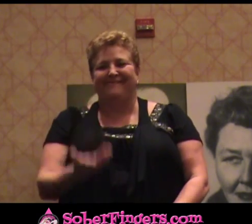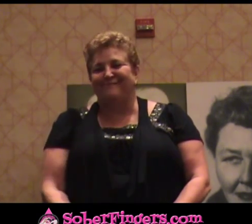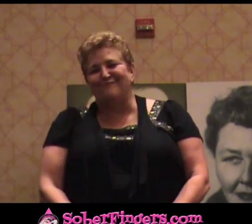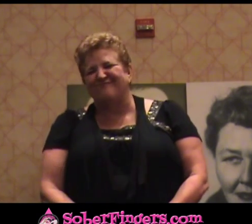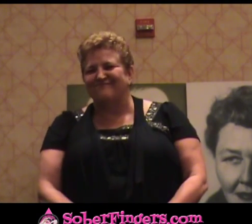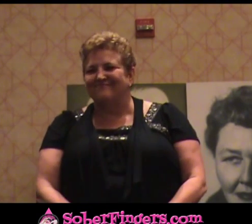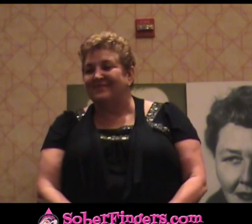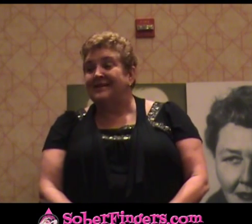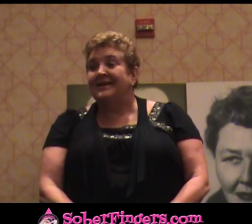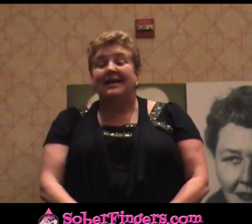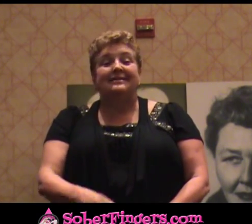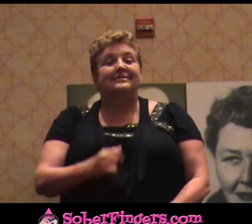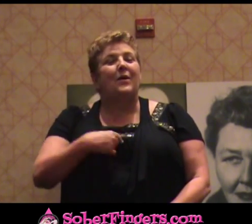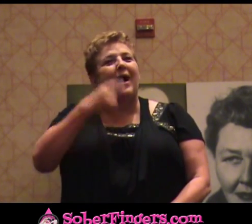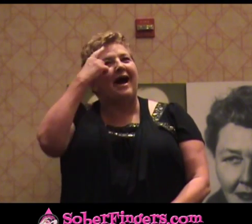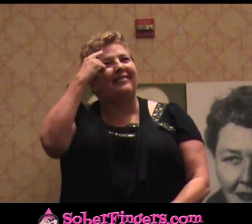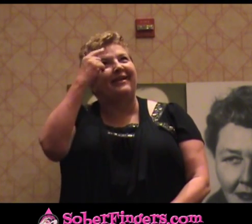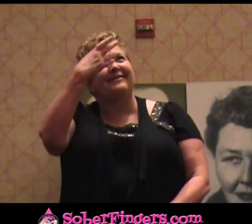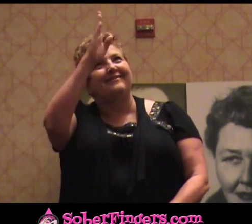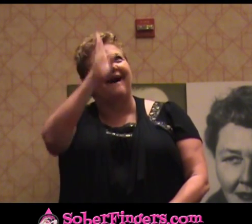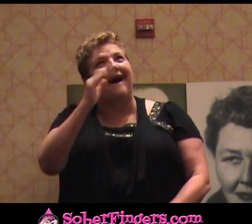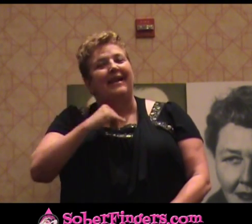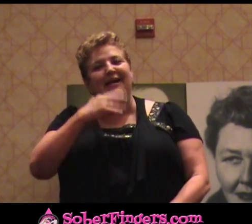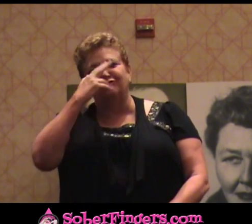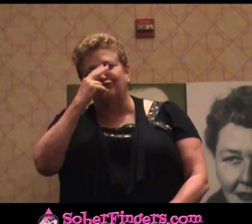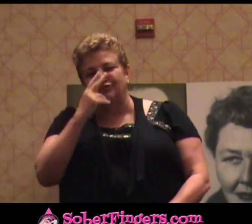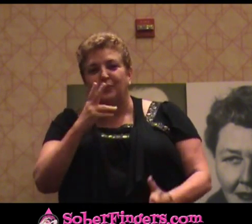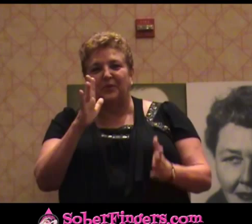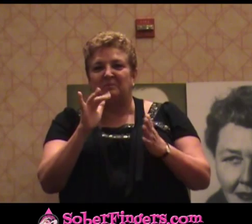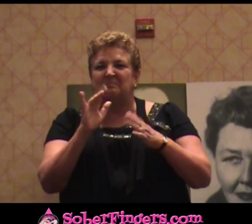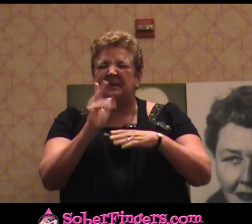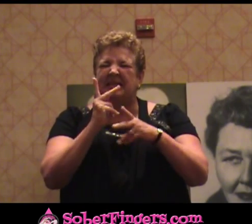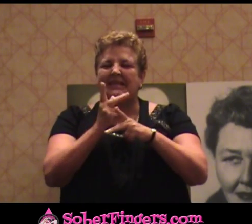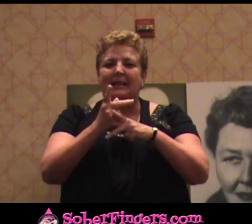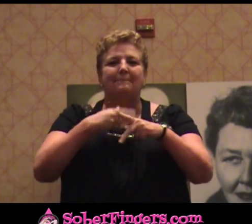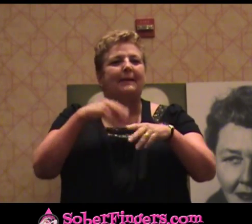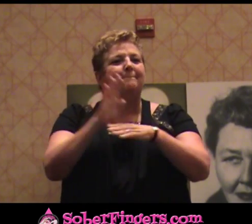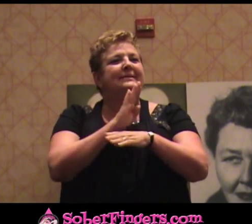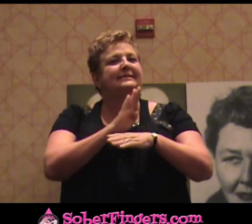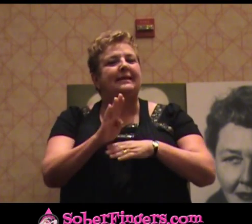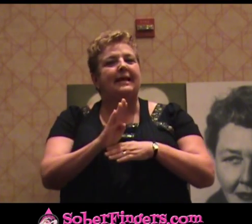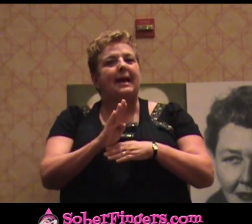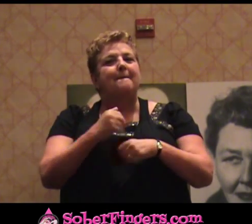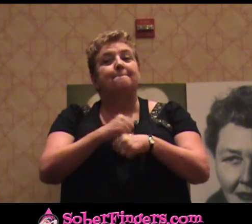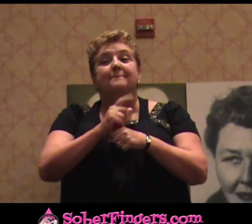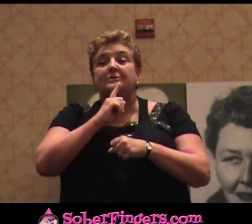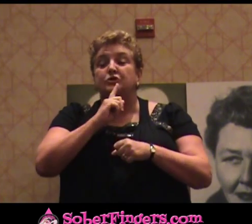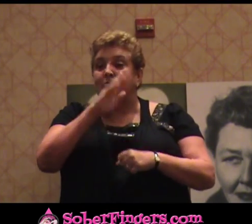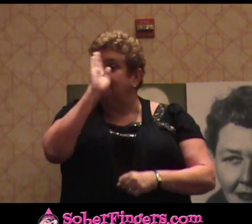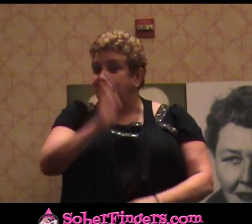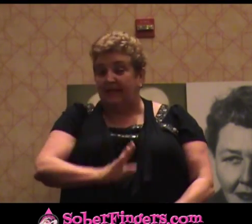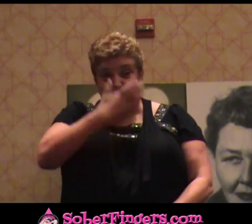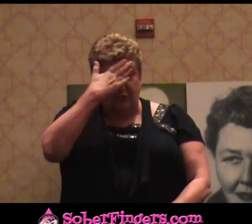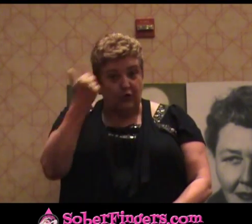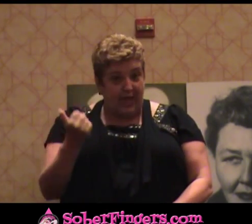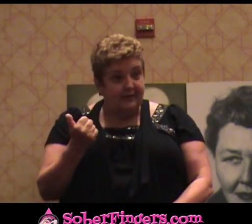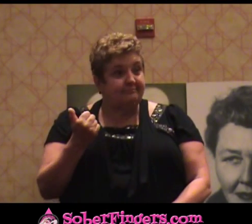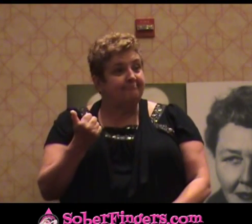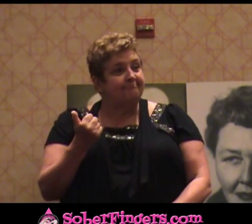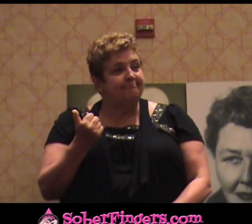So I think God has a sense of humor that really keeps me busy and wants to make sure that I never forget. And certainly, it's an honor to give